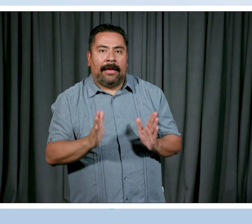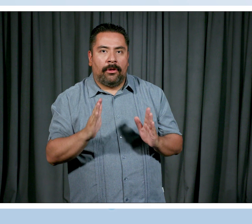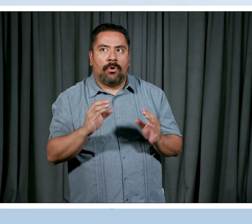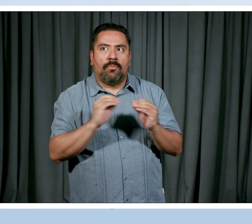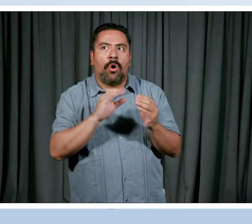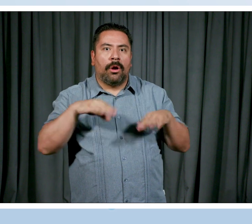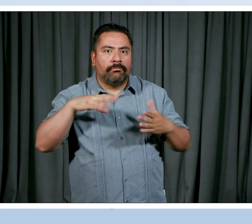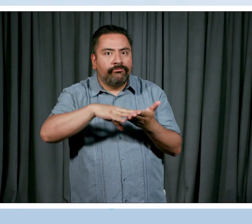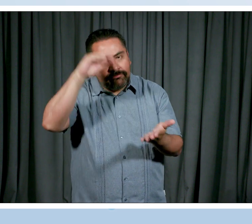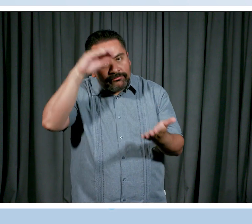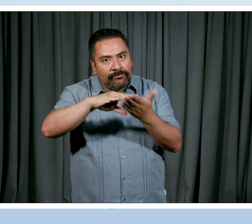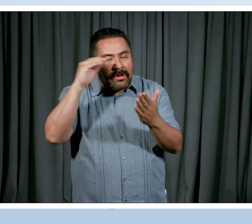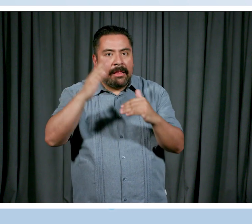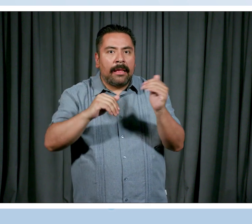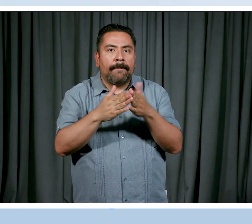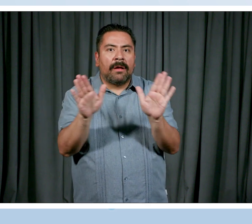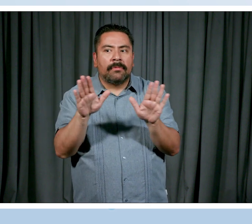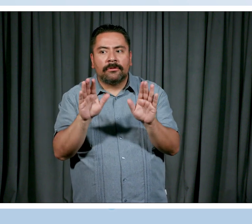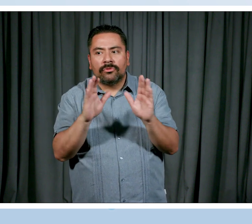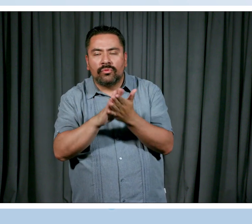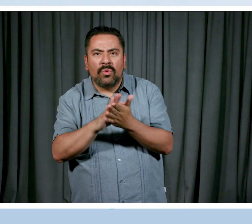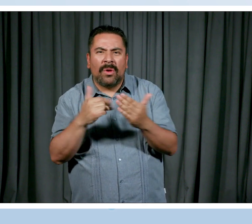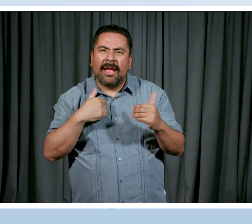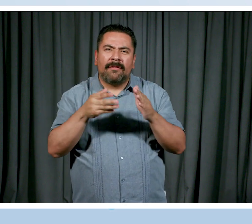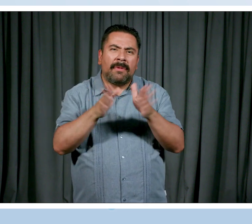in graduate school. We have public health folks, we have a policy team,